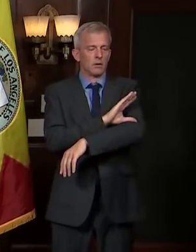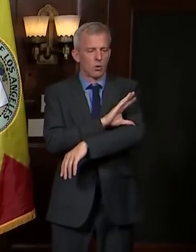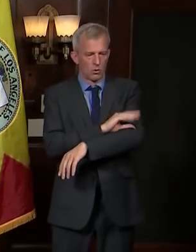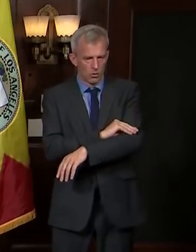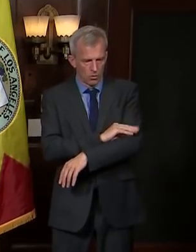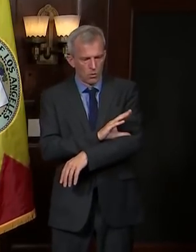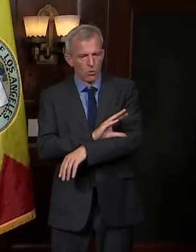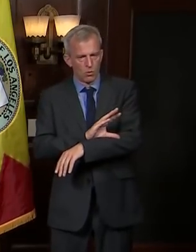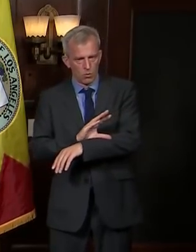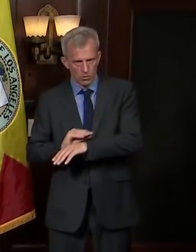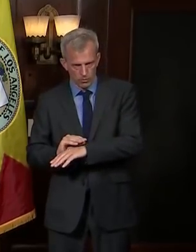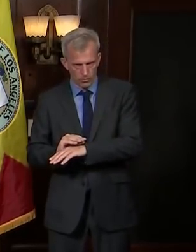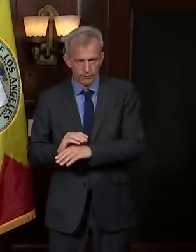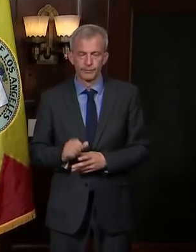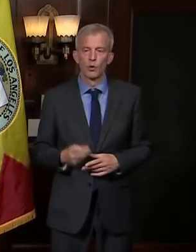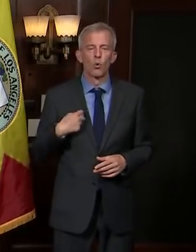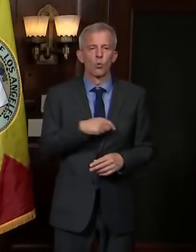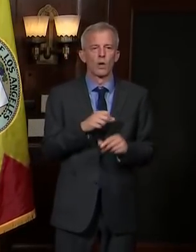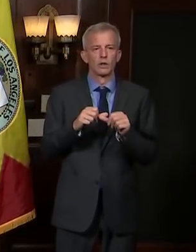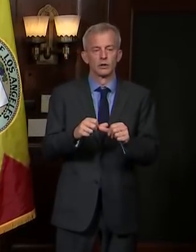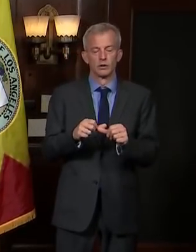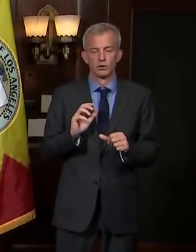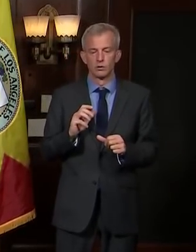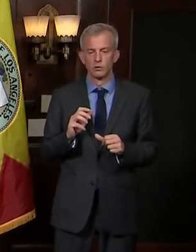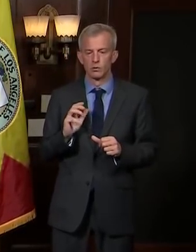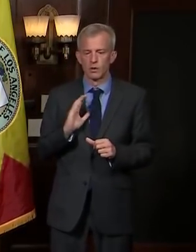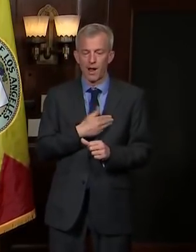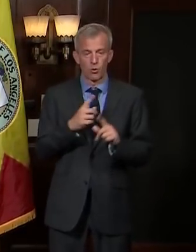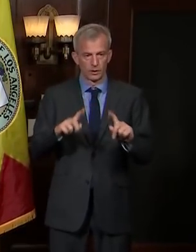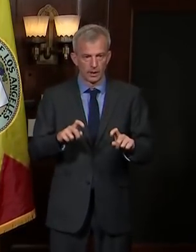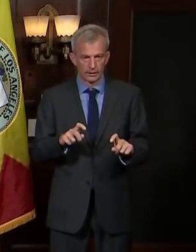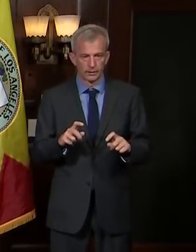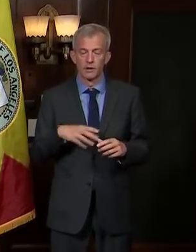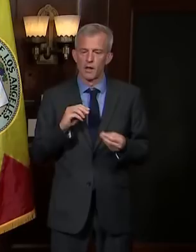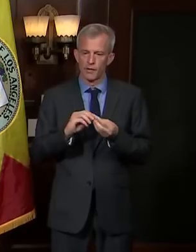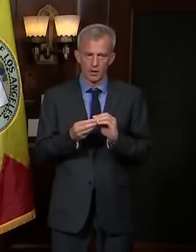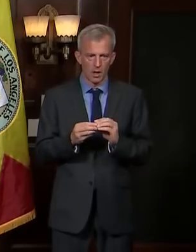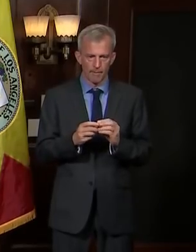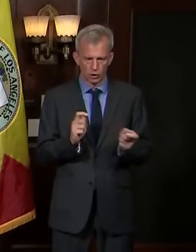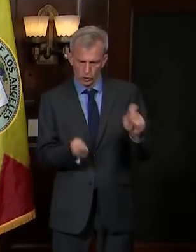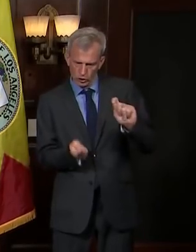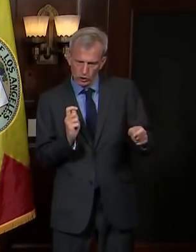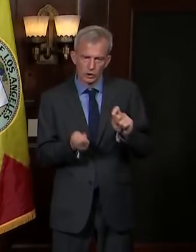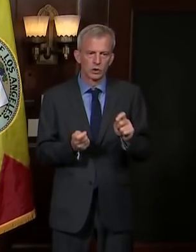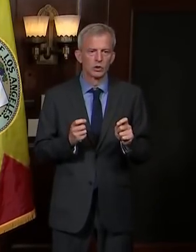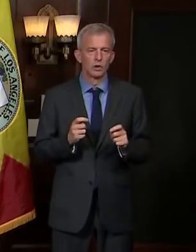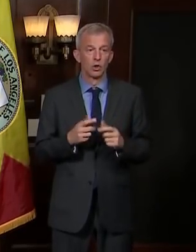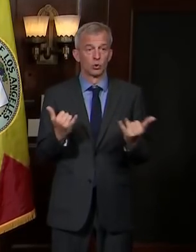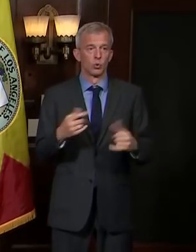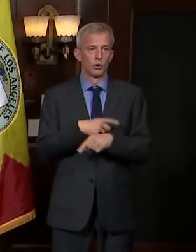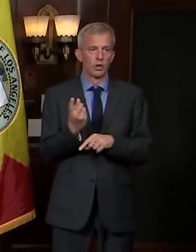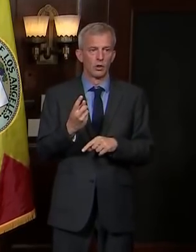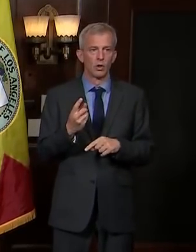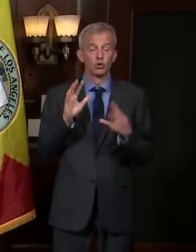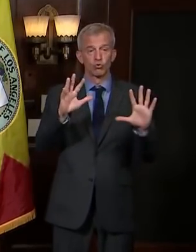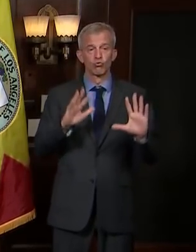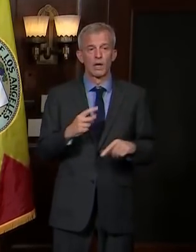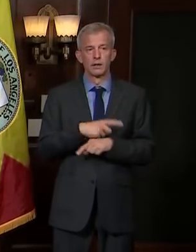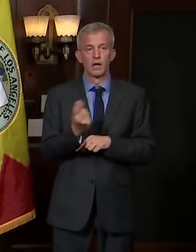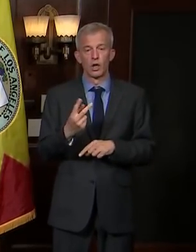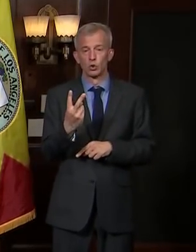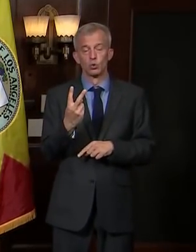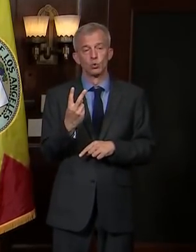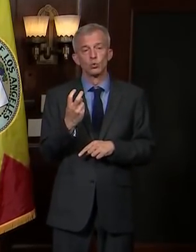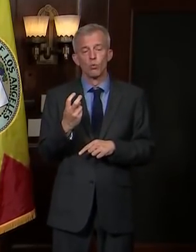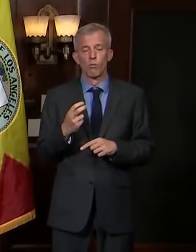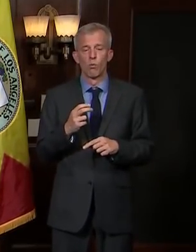expand our testing. Numbers are constantly shifting as we have scaled this effort. Today was a great day in which 2 more testing sites opened up